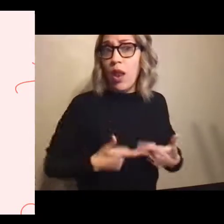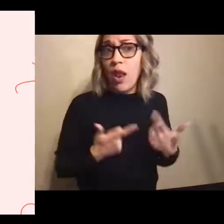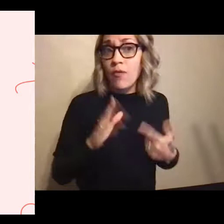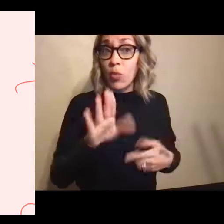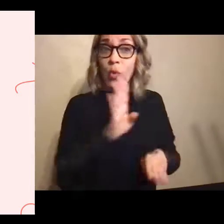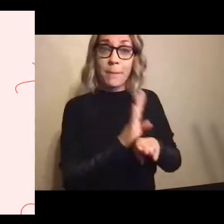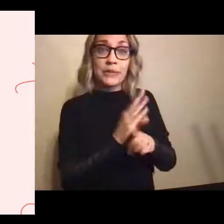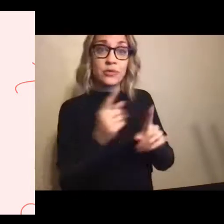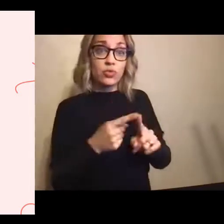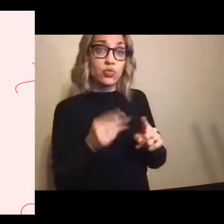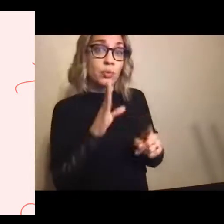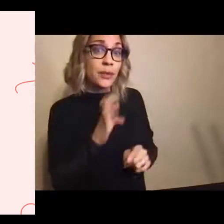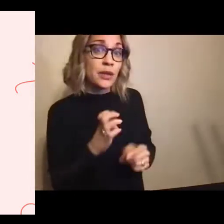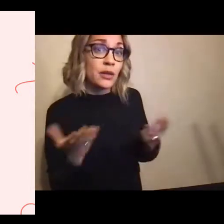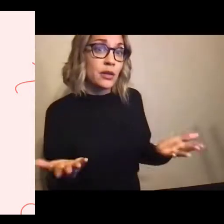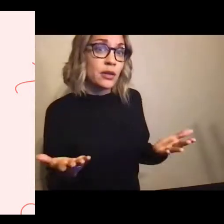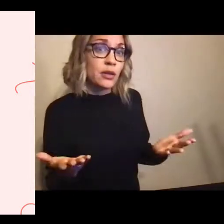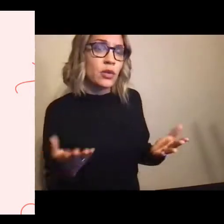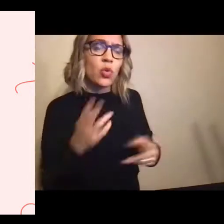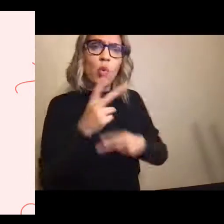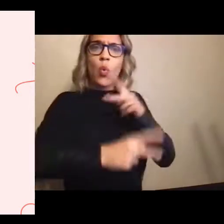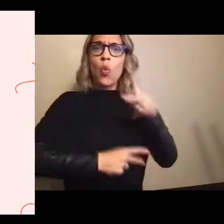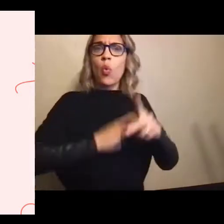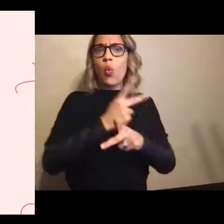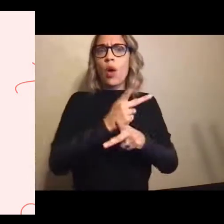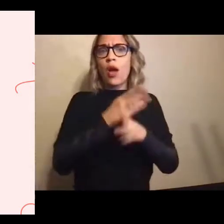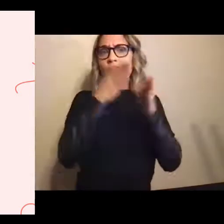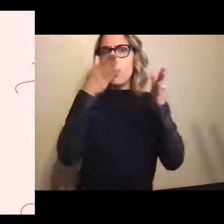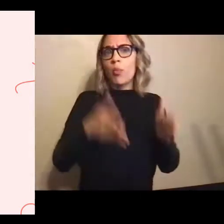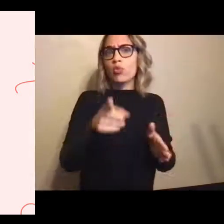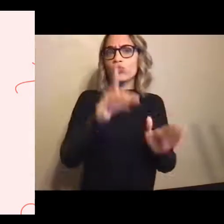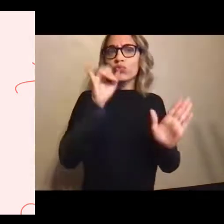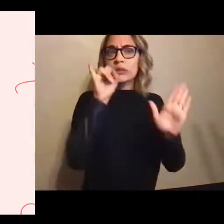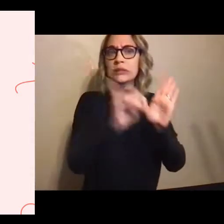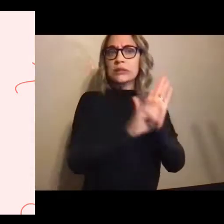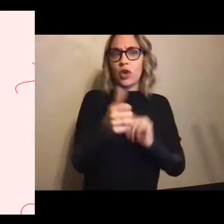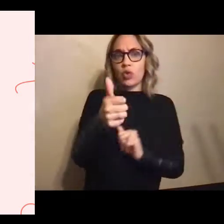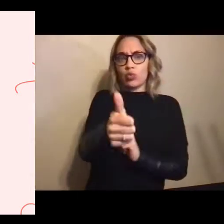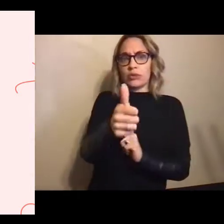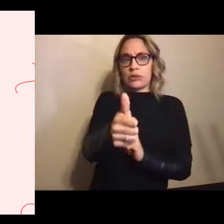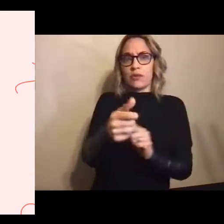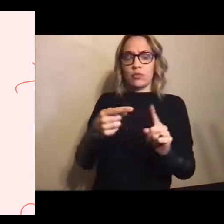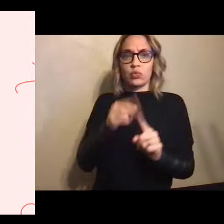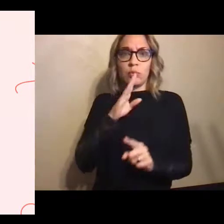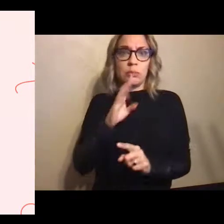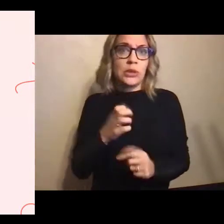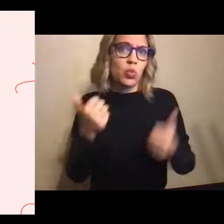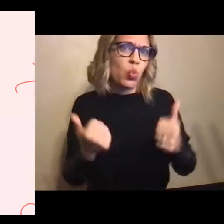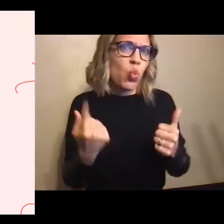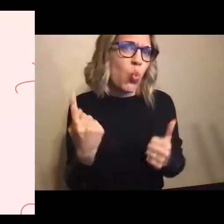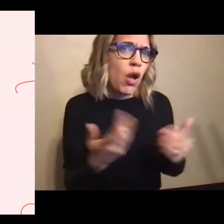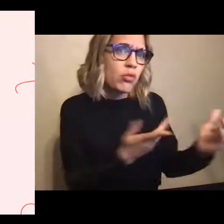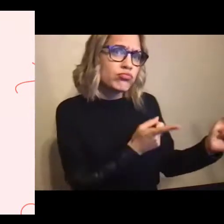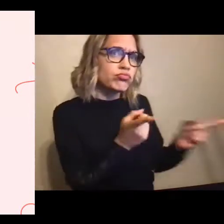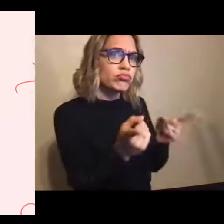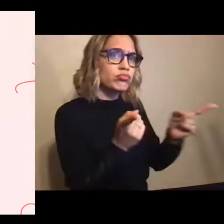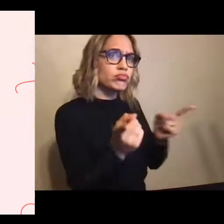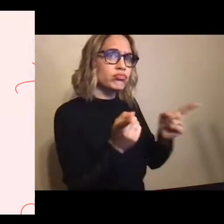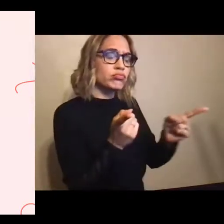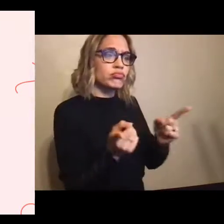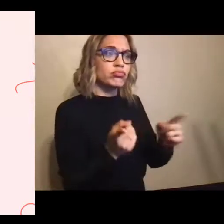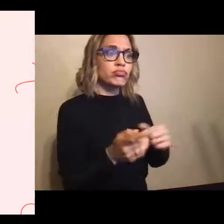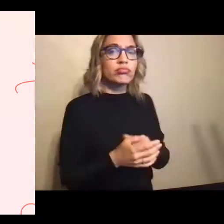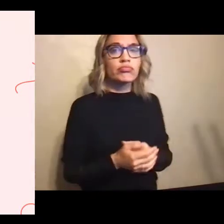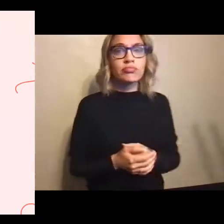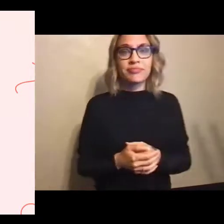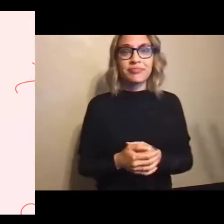Where do you want your life to be? Where do you want your business to be? What kind of person do you identify